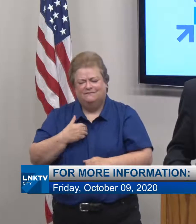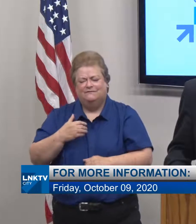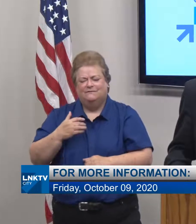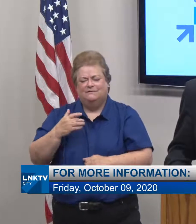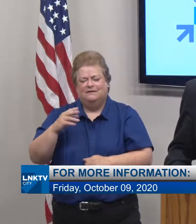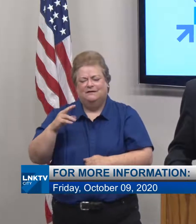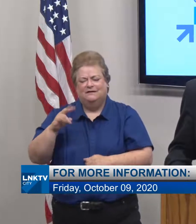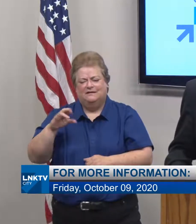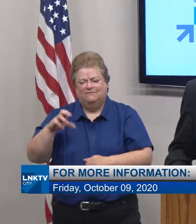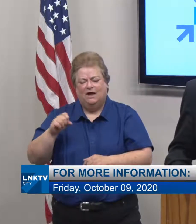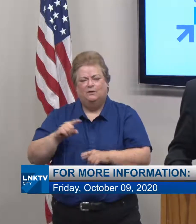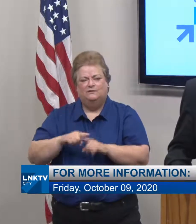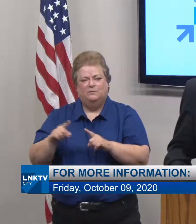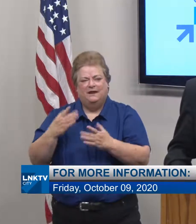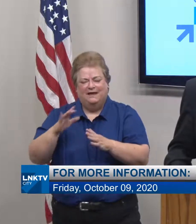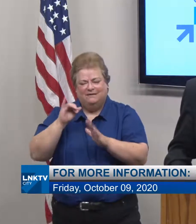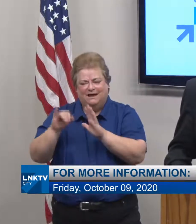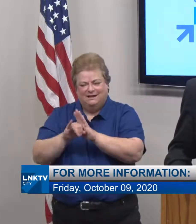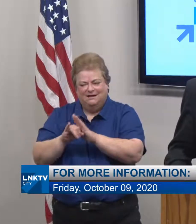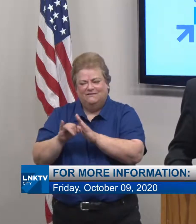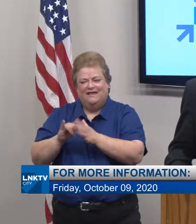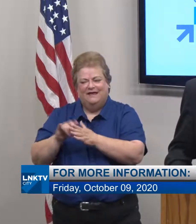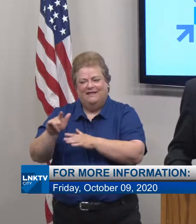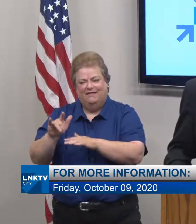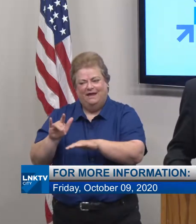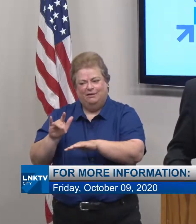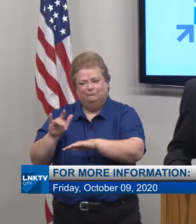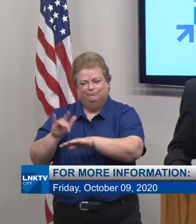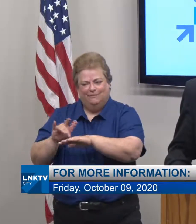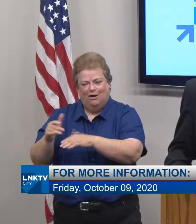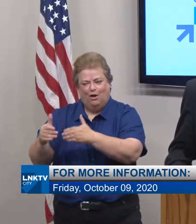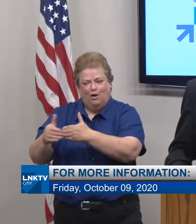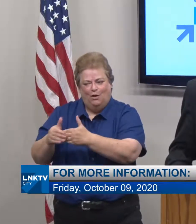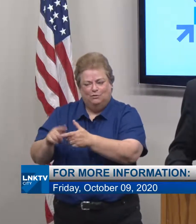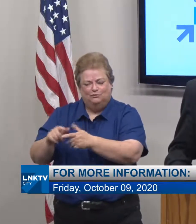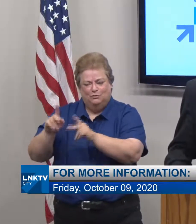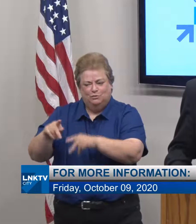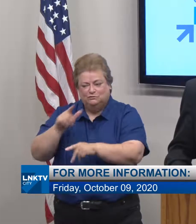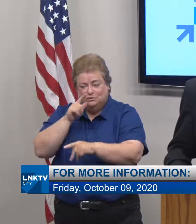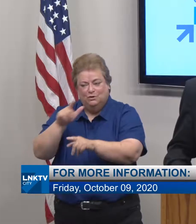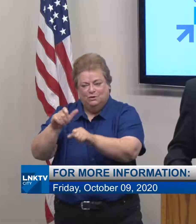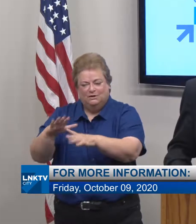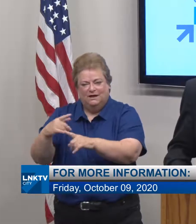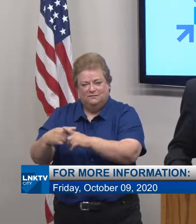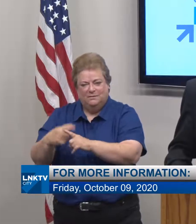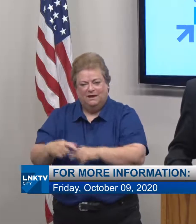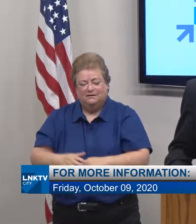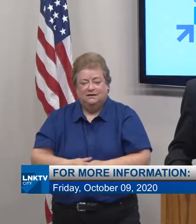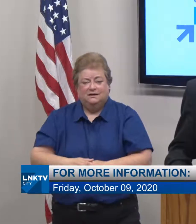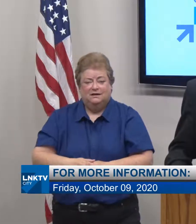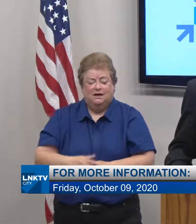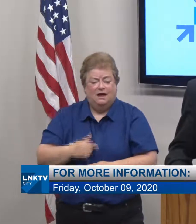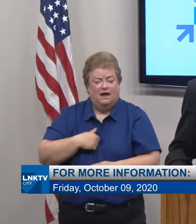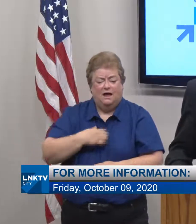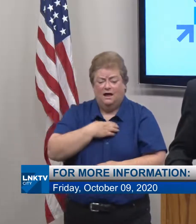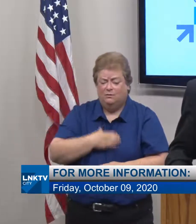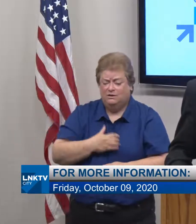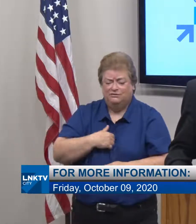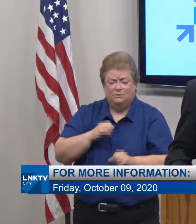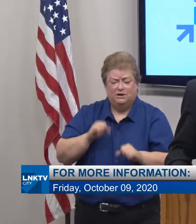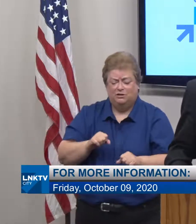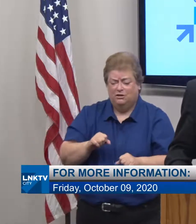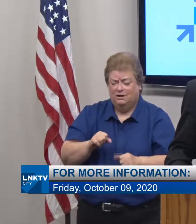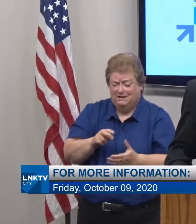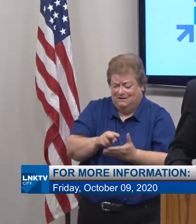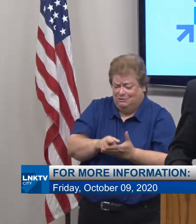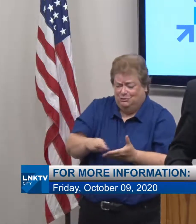close community contact. So there's just a lot of things we have to look at. But to answer your question, personally, I'd like to see us go back in 2 weeks if